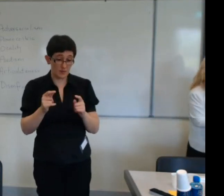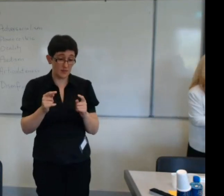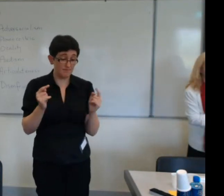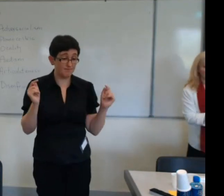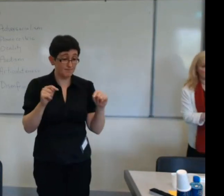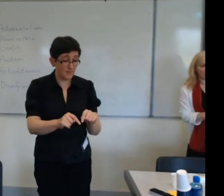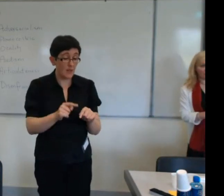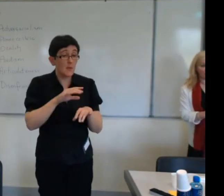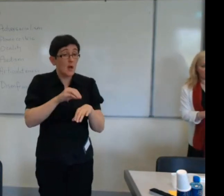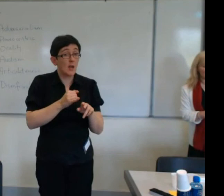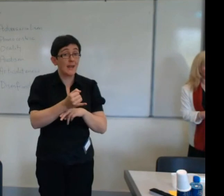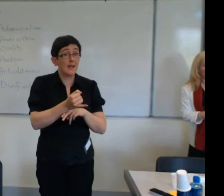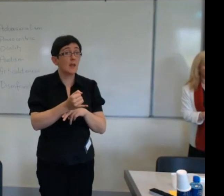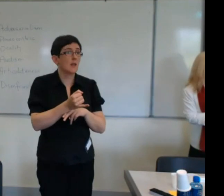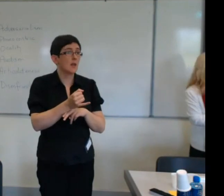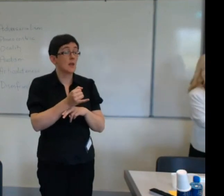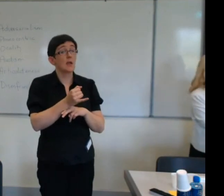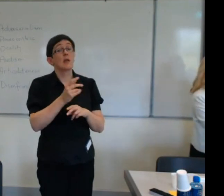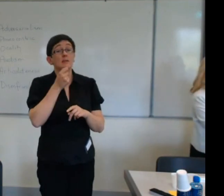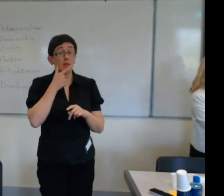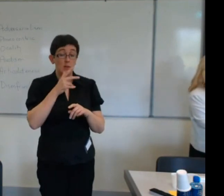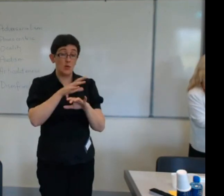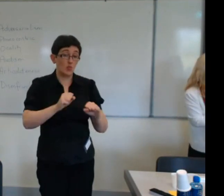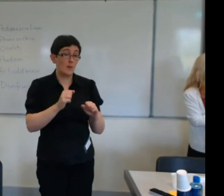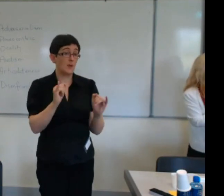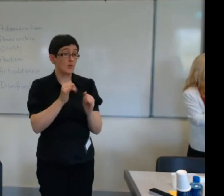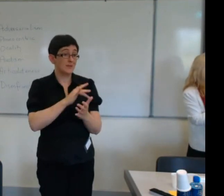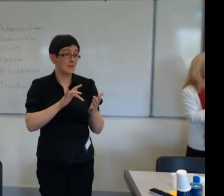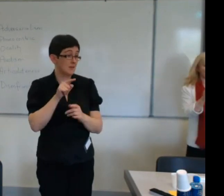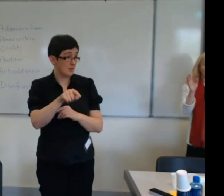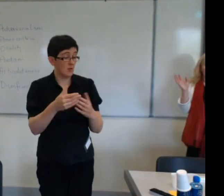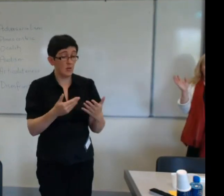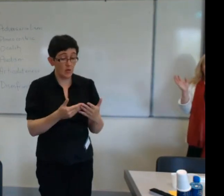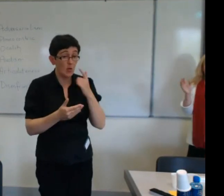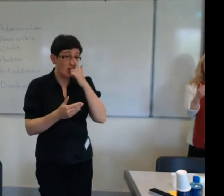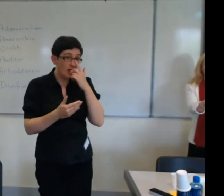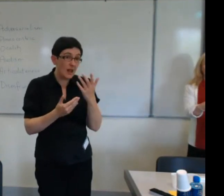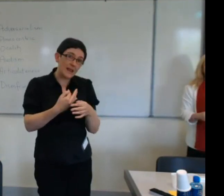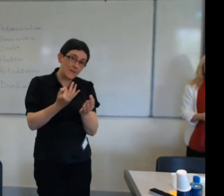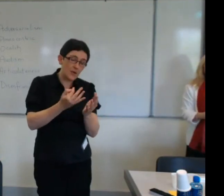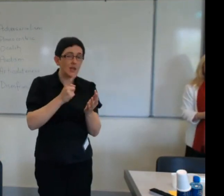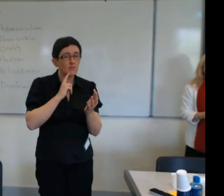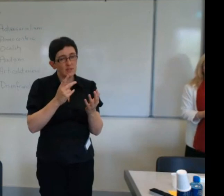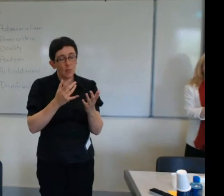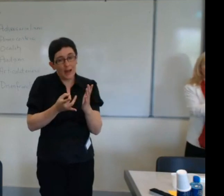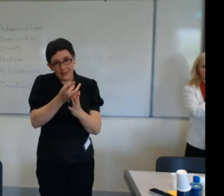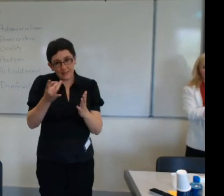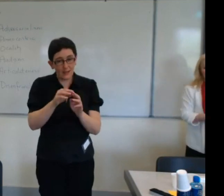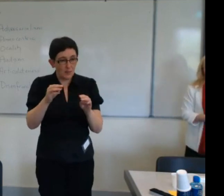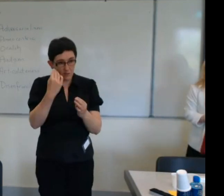hosted in the Dublin Rape Crisis Centre. It's notionally free, but we are asking people for a donation, and all of that money will go to the Dublin